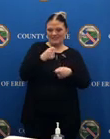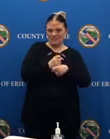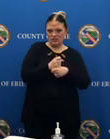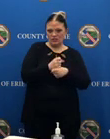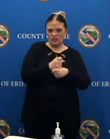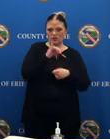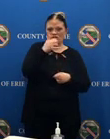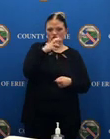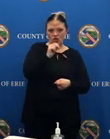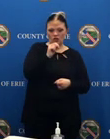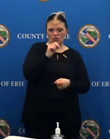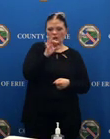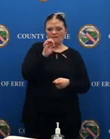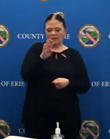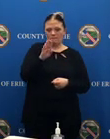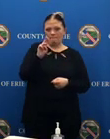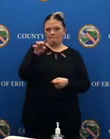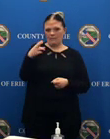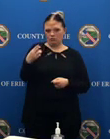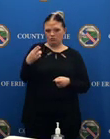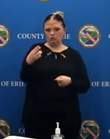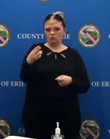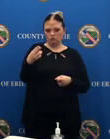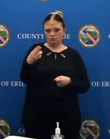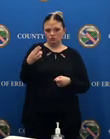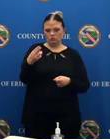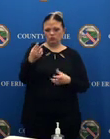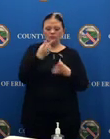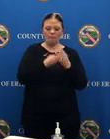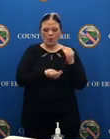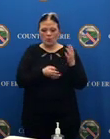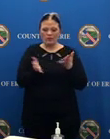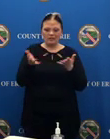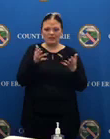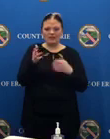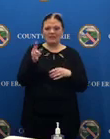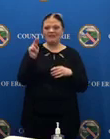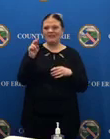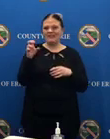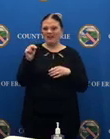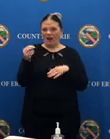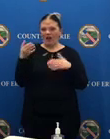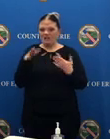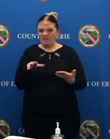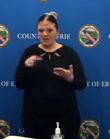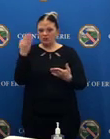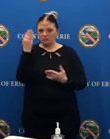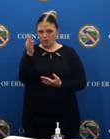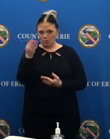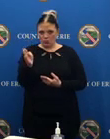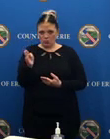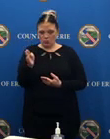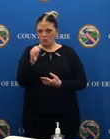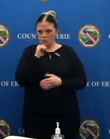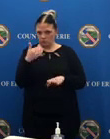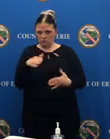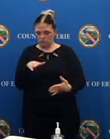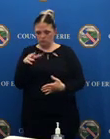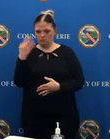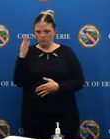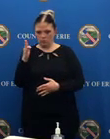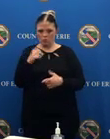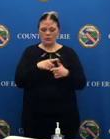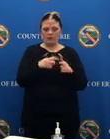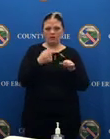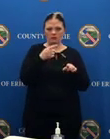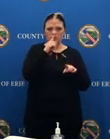January, February, and March, among both looking at non-fatal overdoses in blue and then fatal